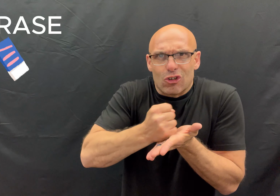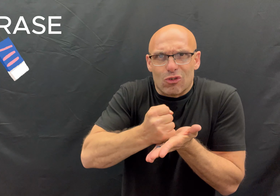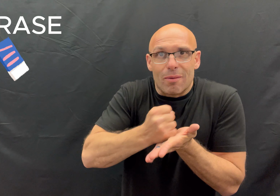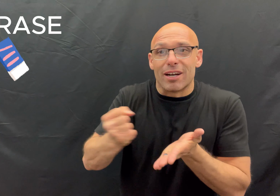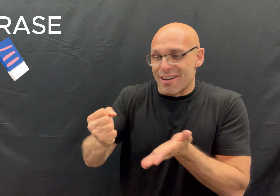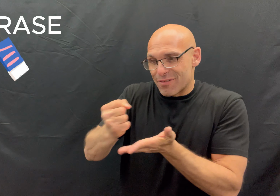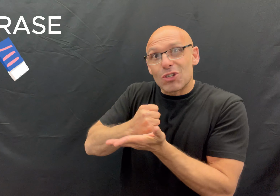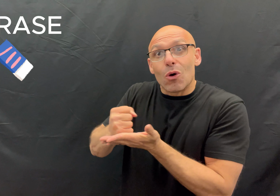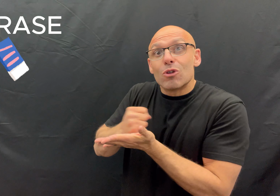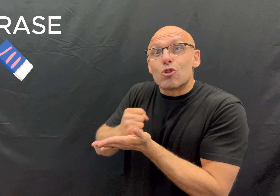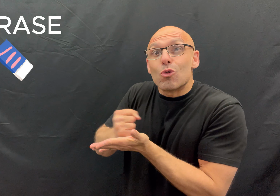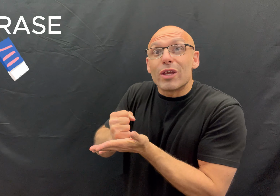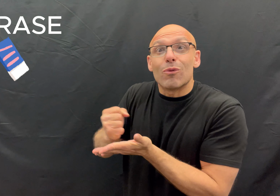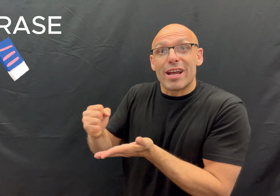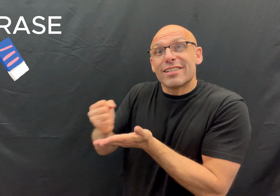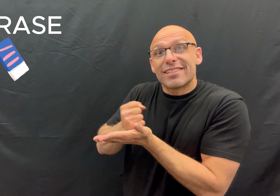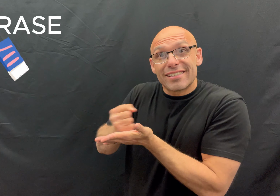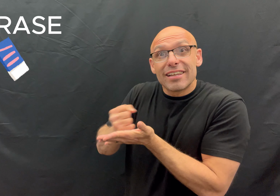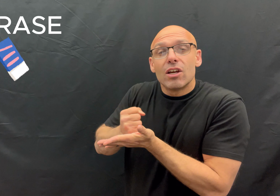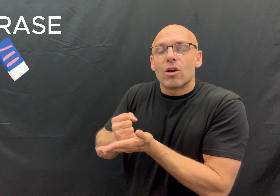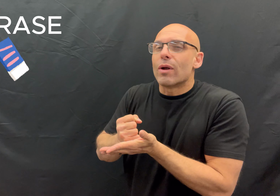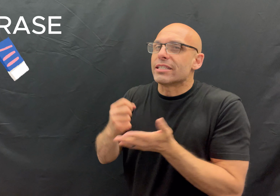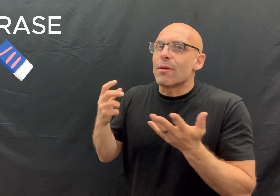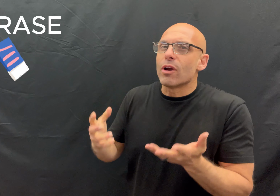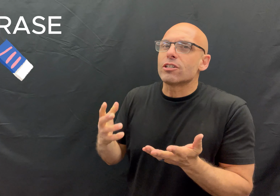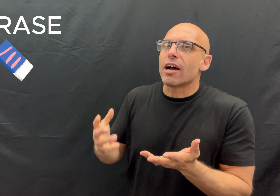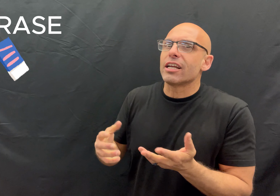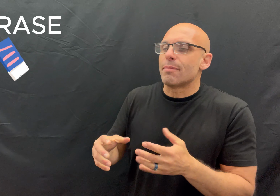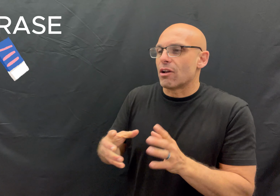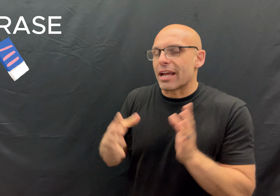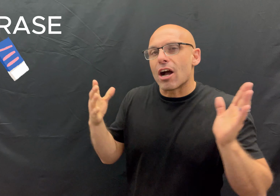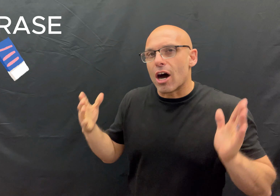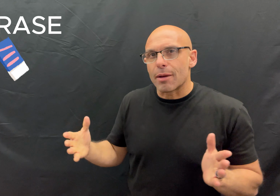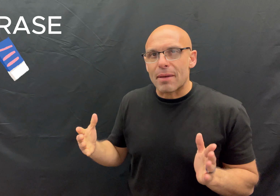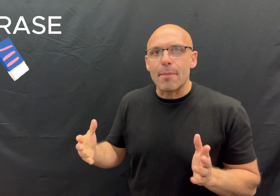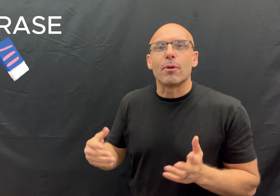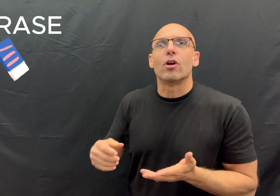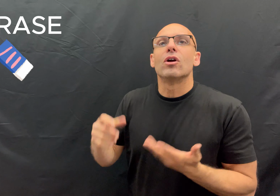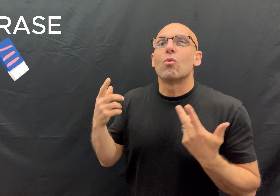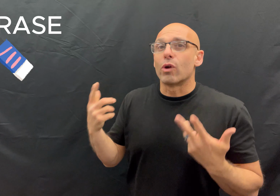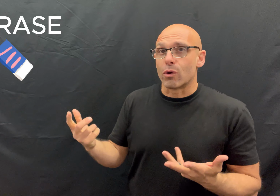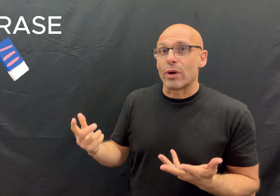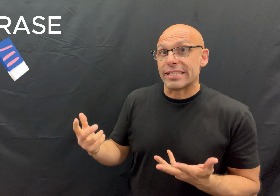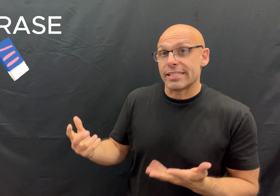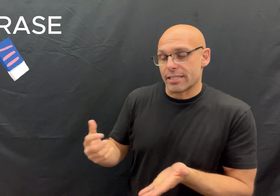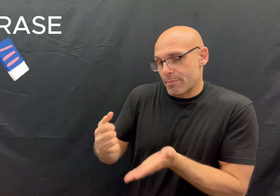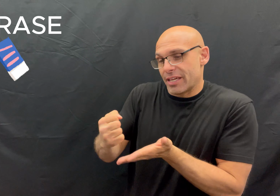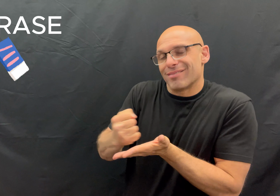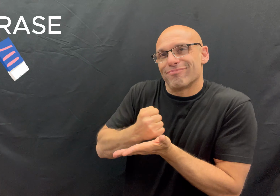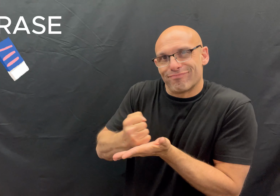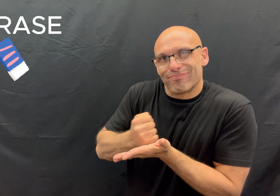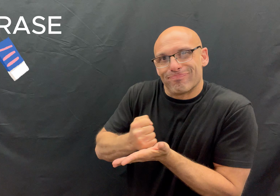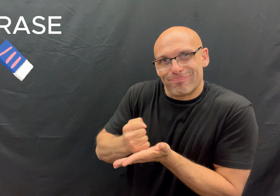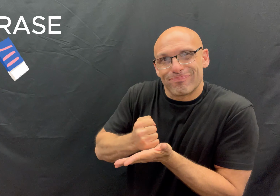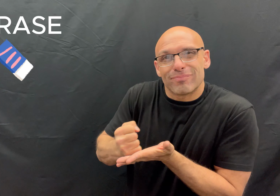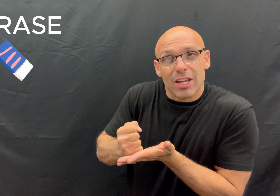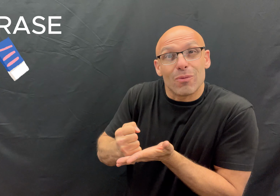scrub it off. So to erase, erase. And we are talking about like on a paper, we're erasing something,